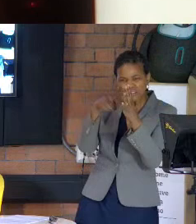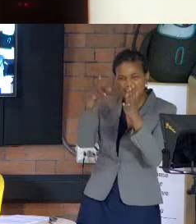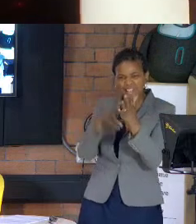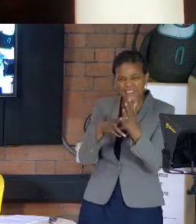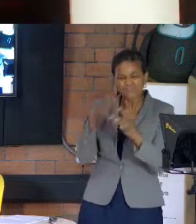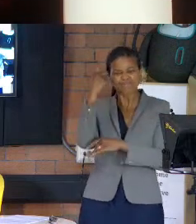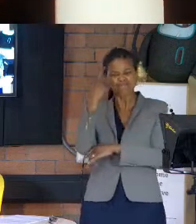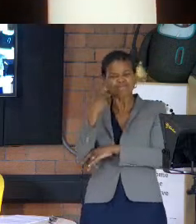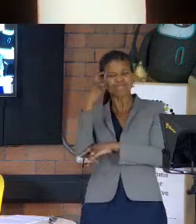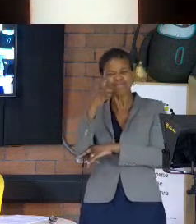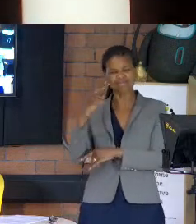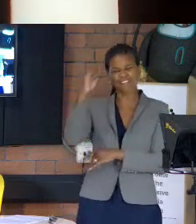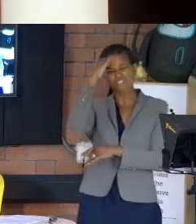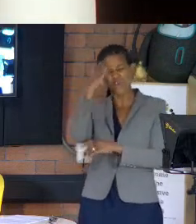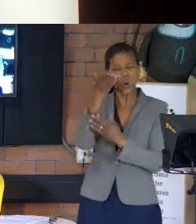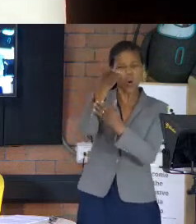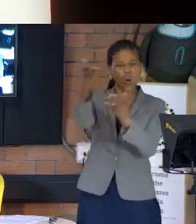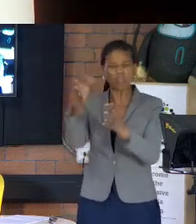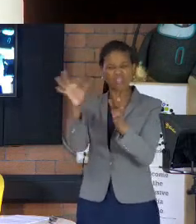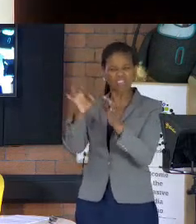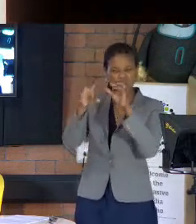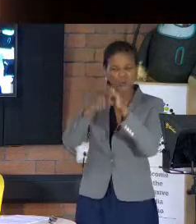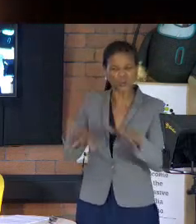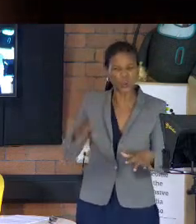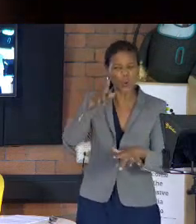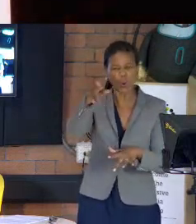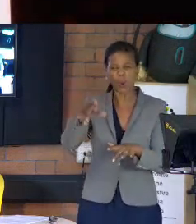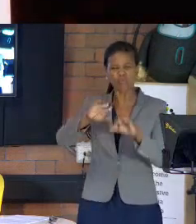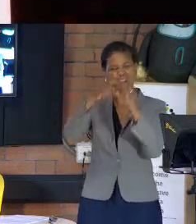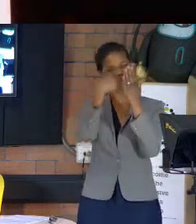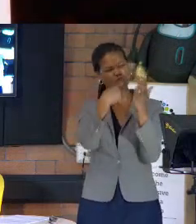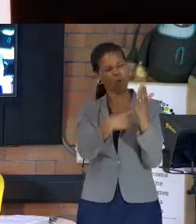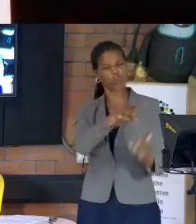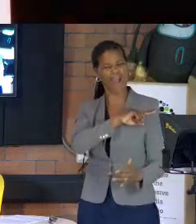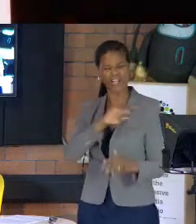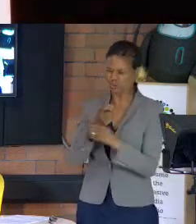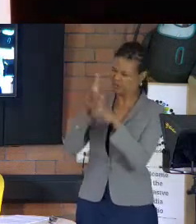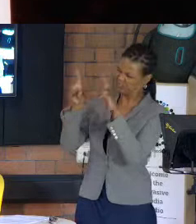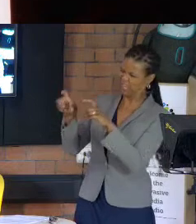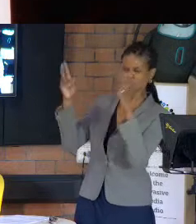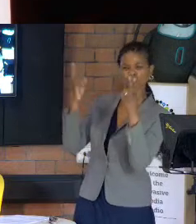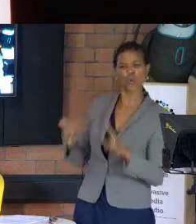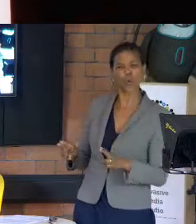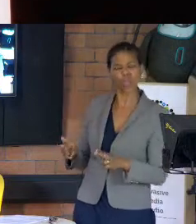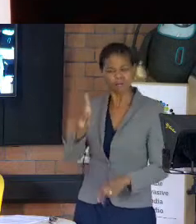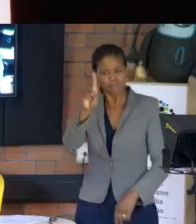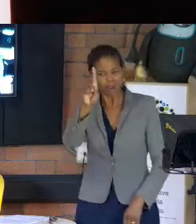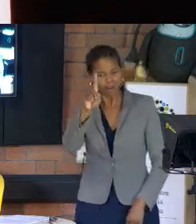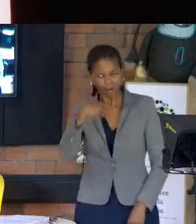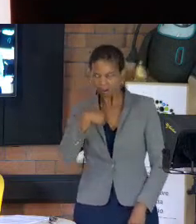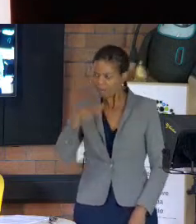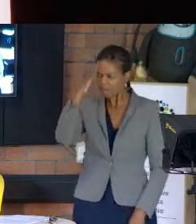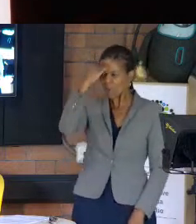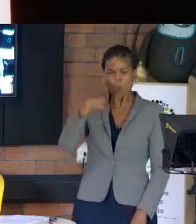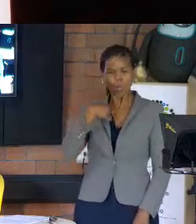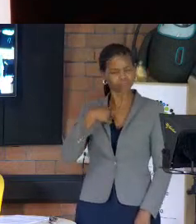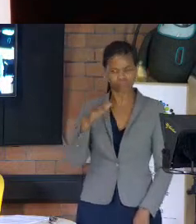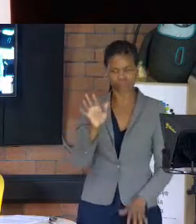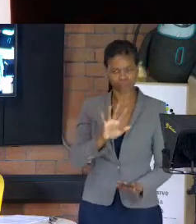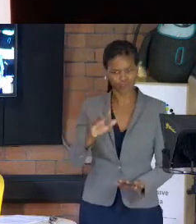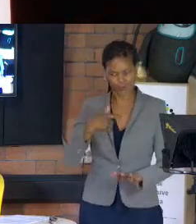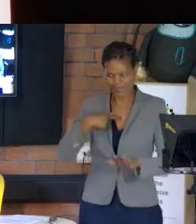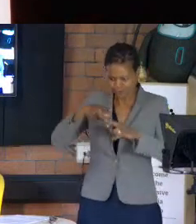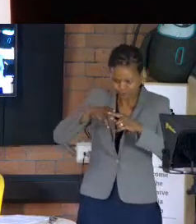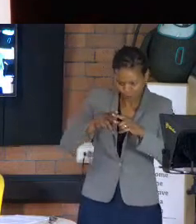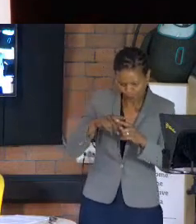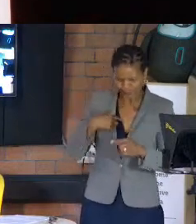with nothing to lose, they should have stayed in school instead of breaking the rules. But wait, we're not fools. We are the tools that are used